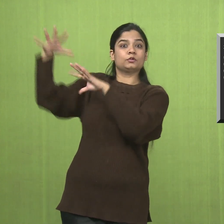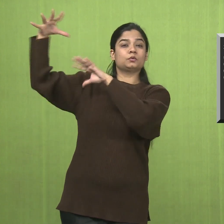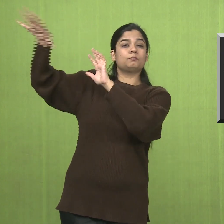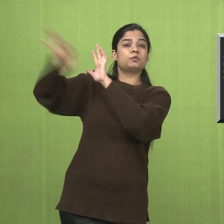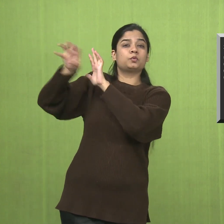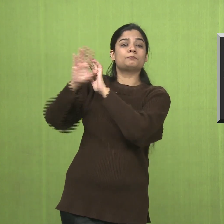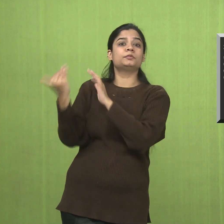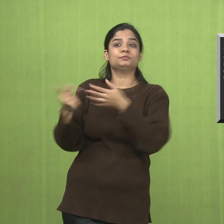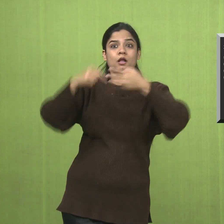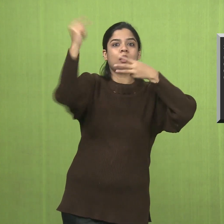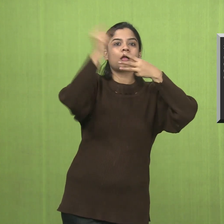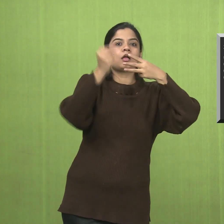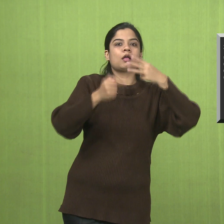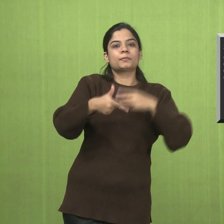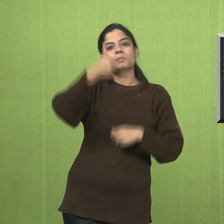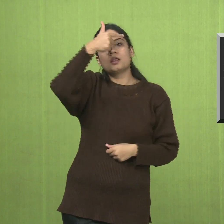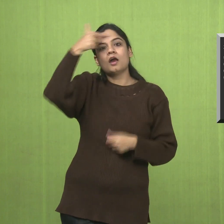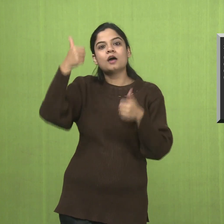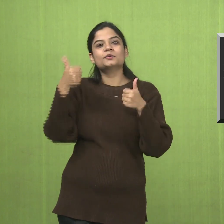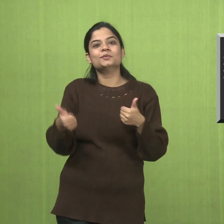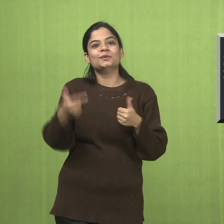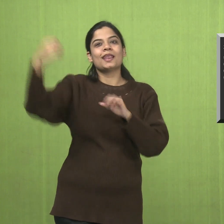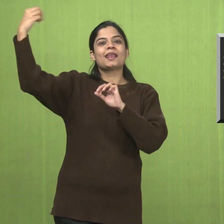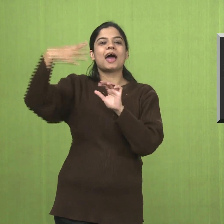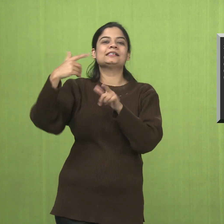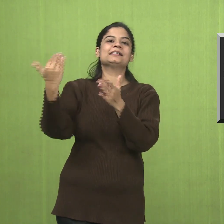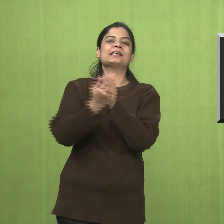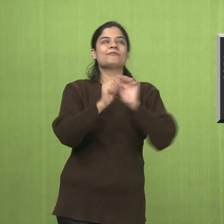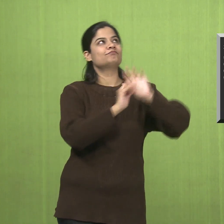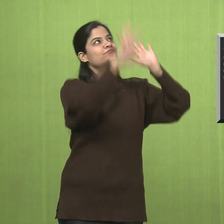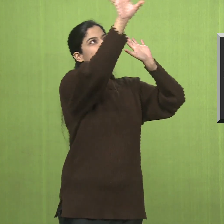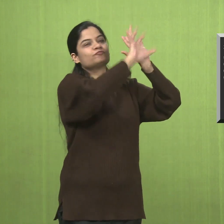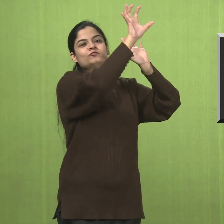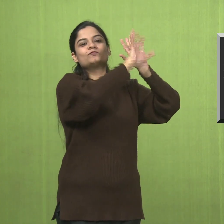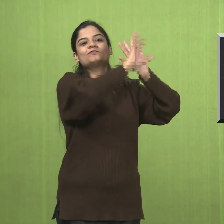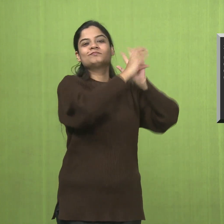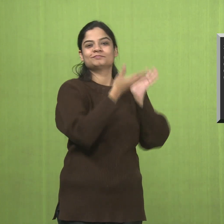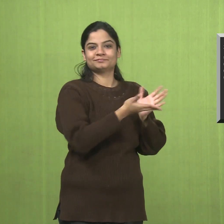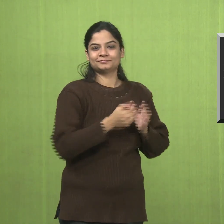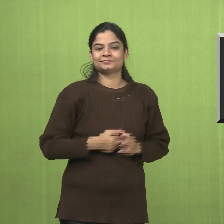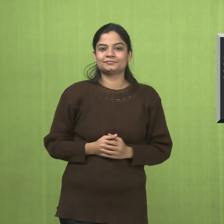solar energy can also help in producing neon signals or signs for advertising as well.